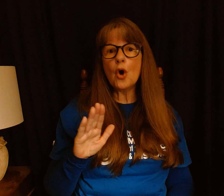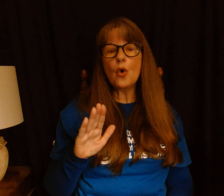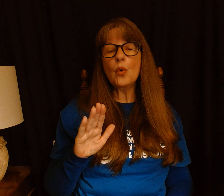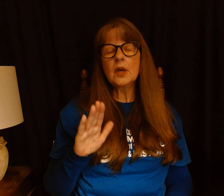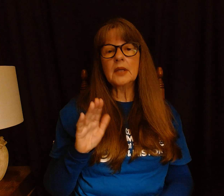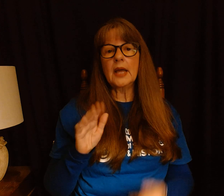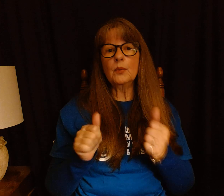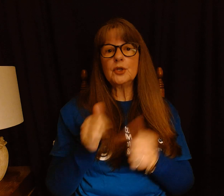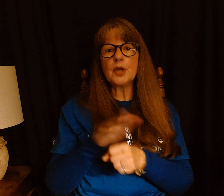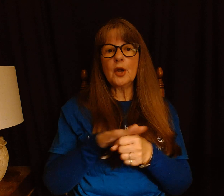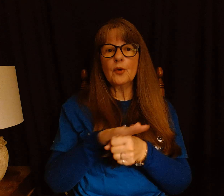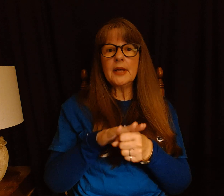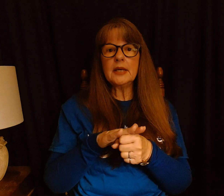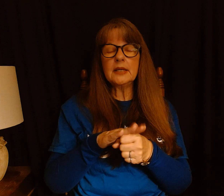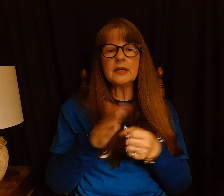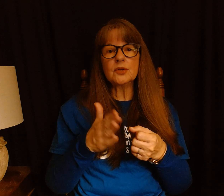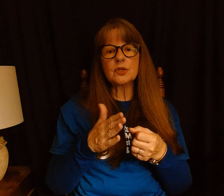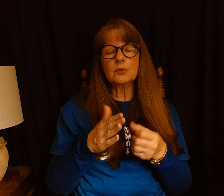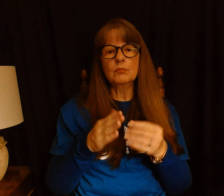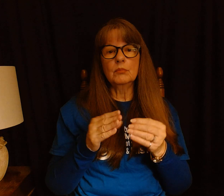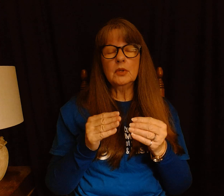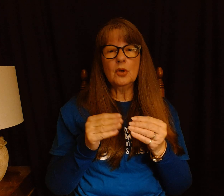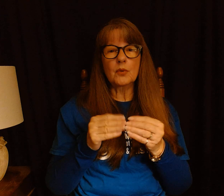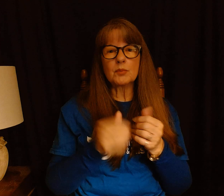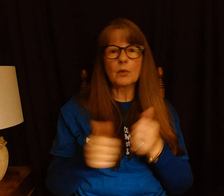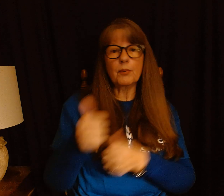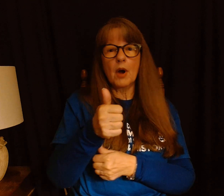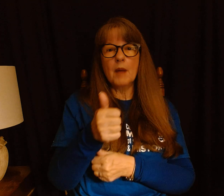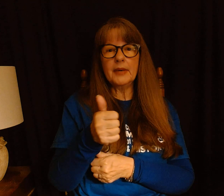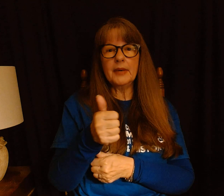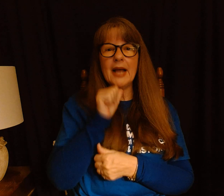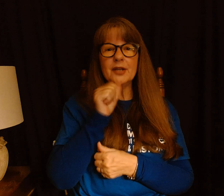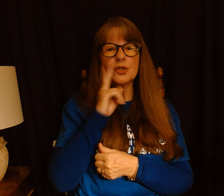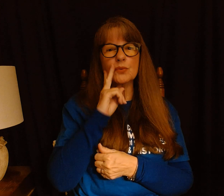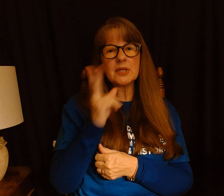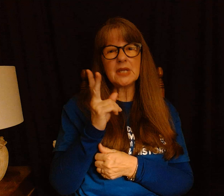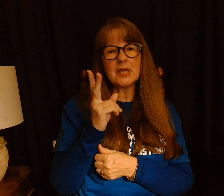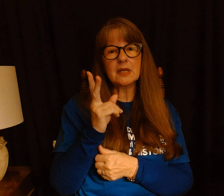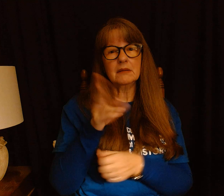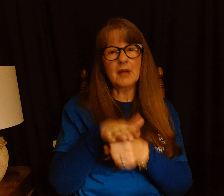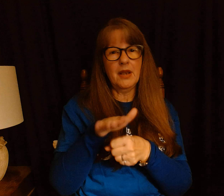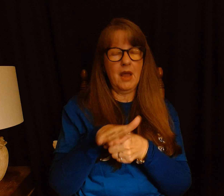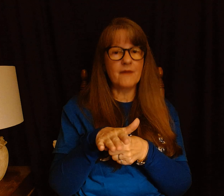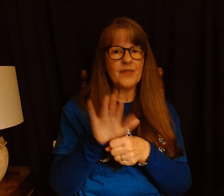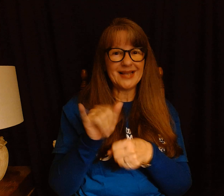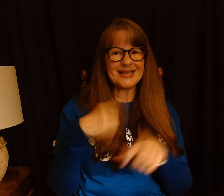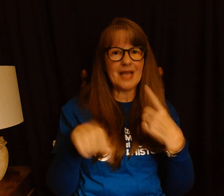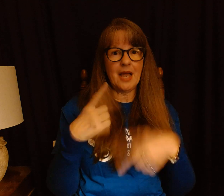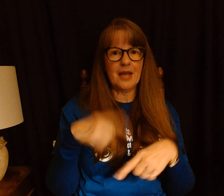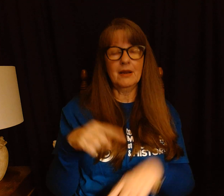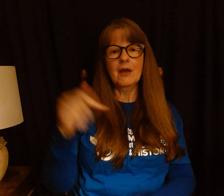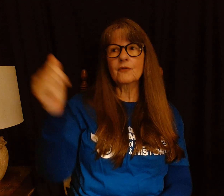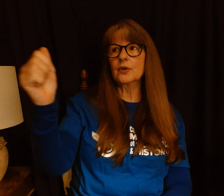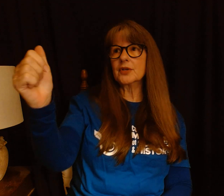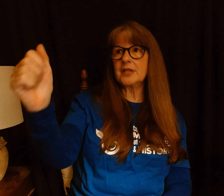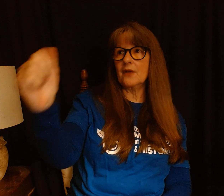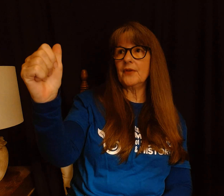know, like, which area is more prominent. I just don't see it enough, that sign for selfie